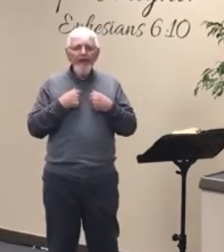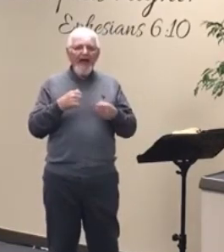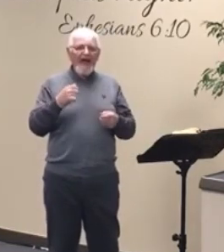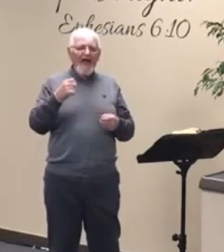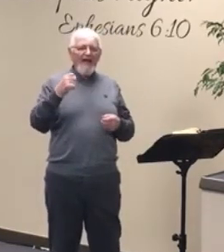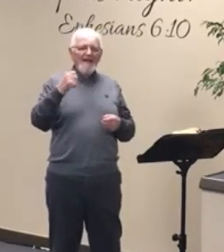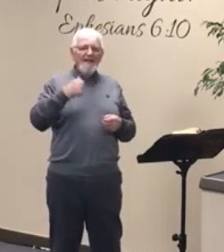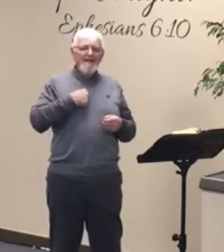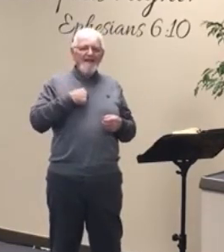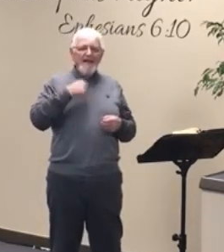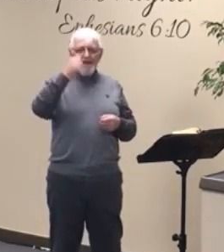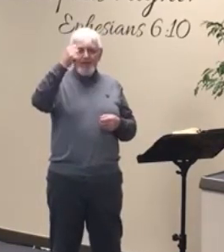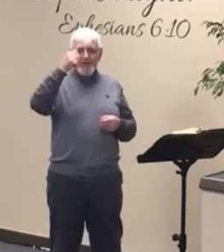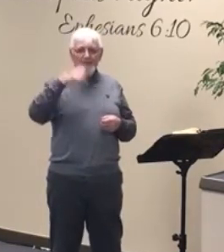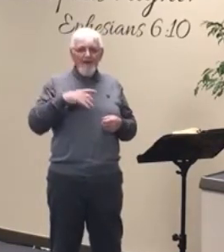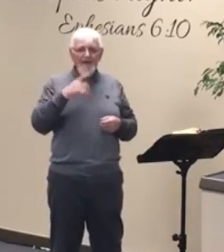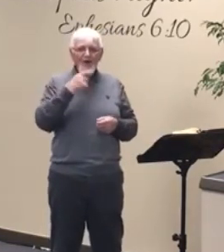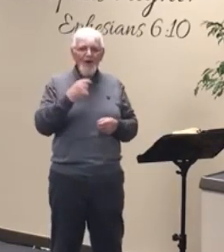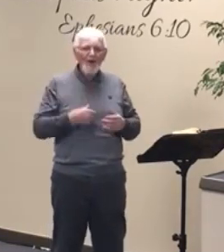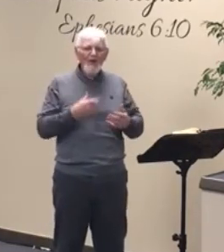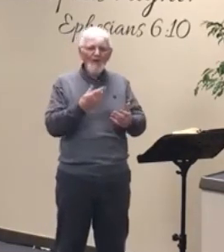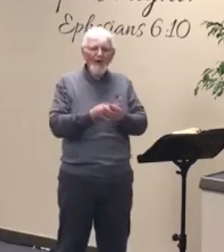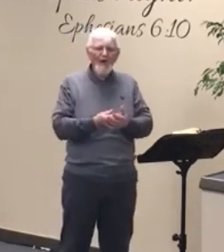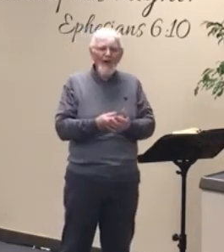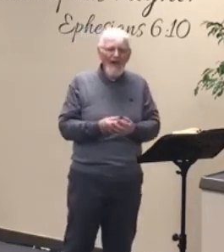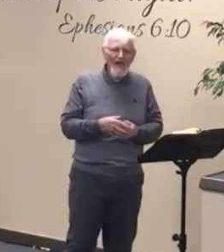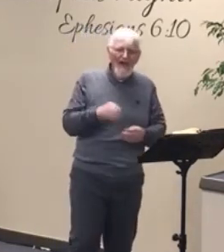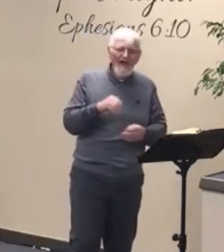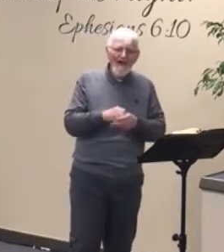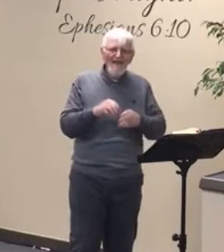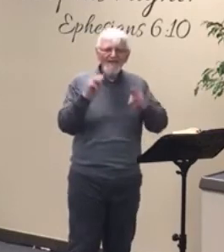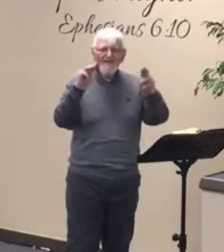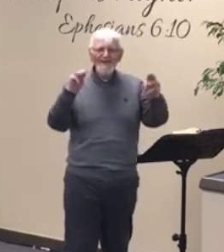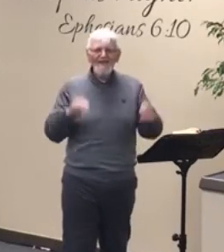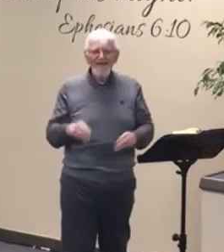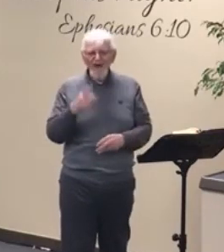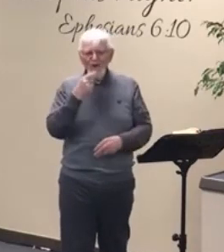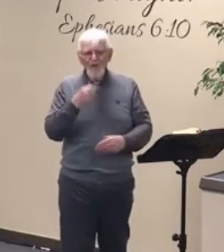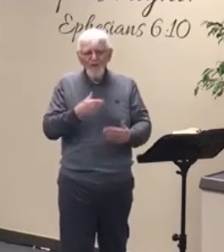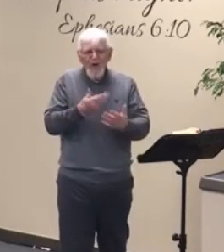man because I was born in Montana. Who borned you in Montana?